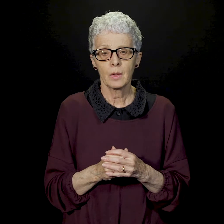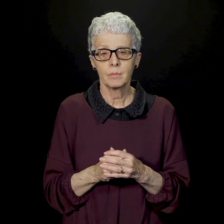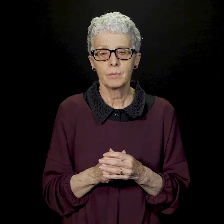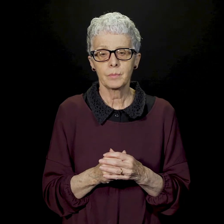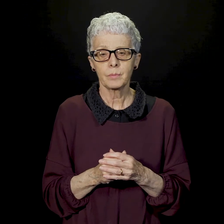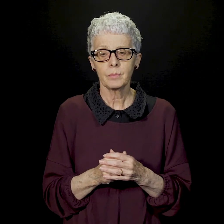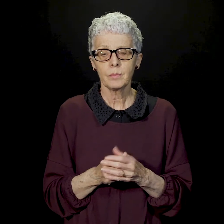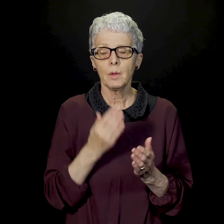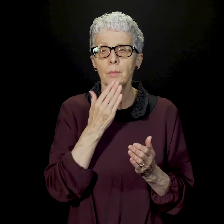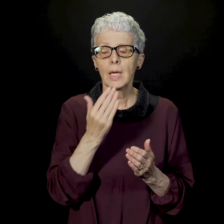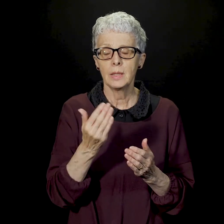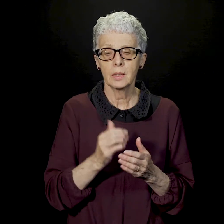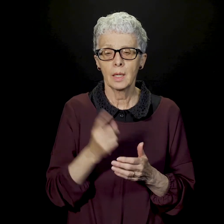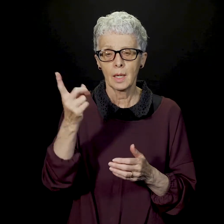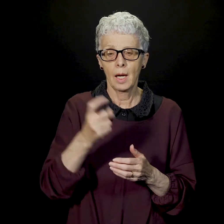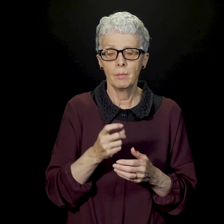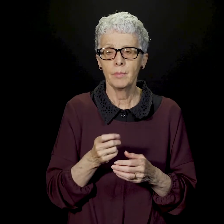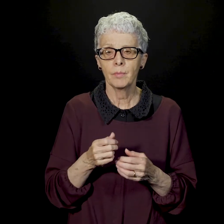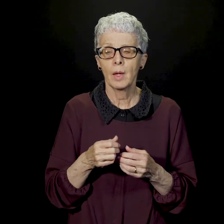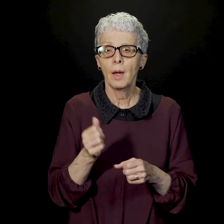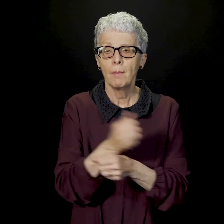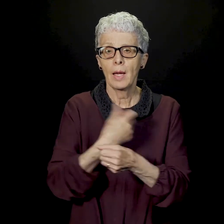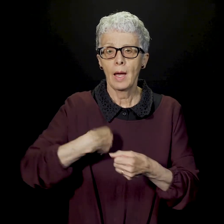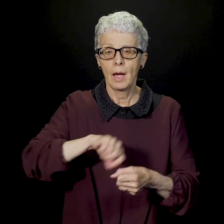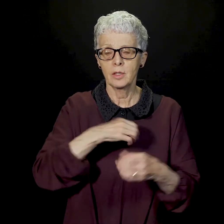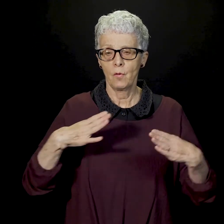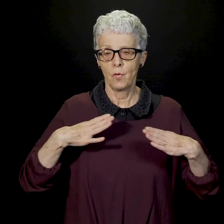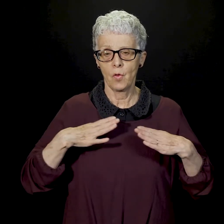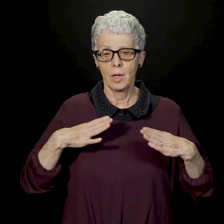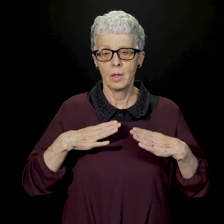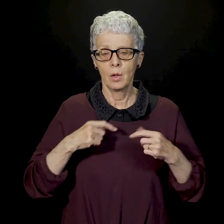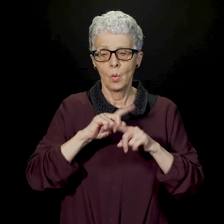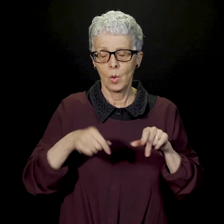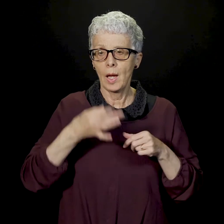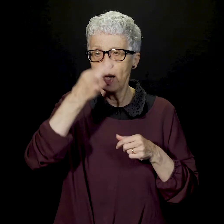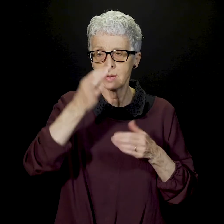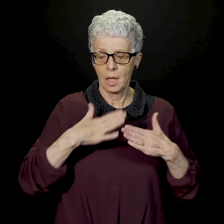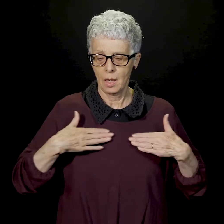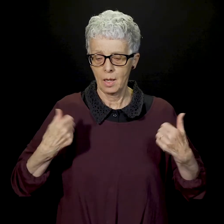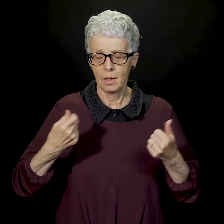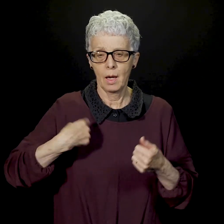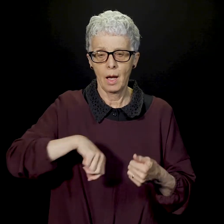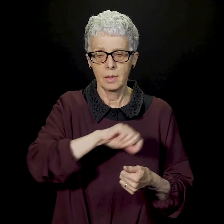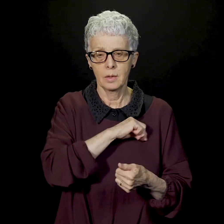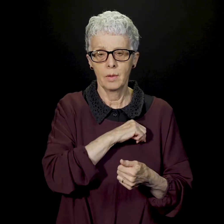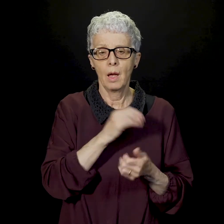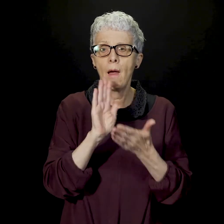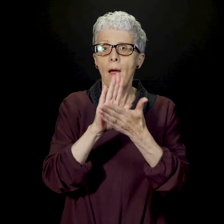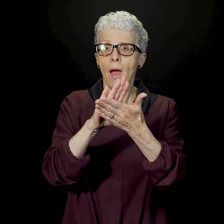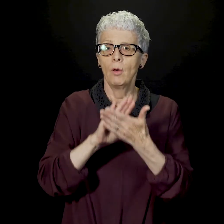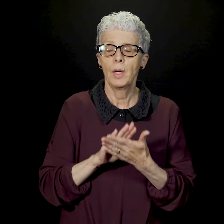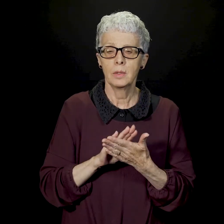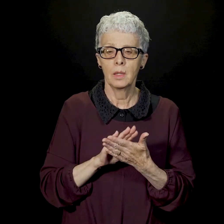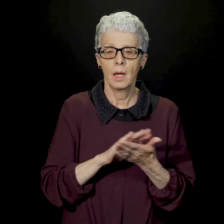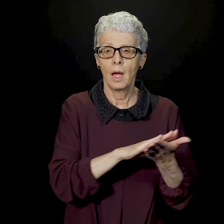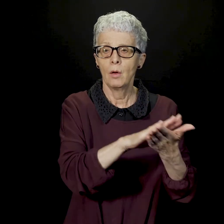God, come and set us free. God, we ask that you would come and heal us and help us